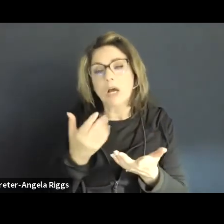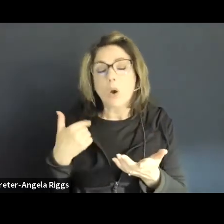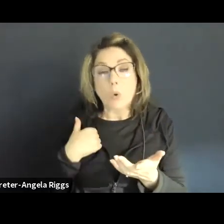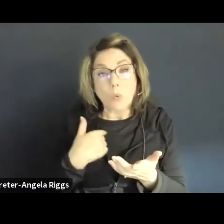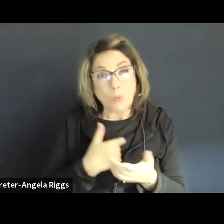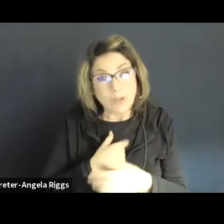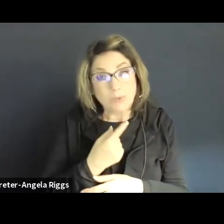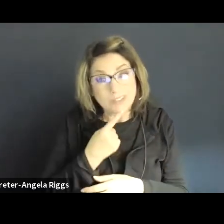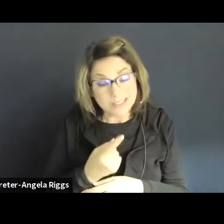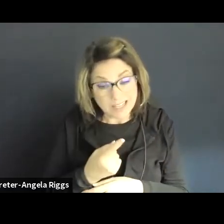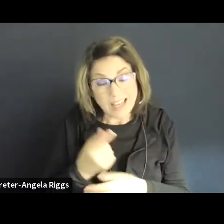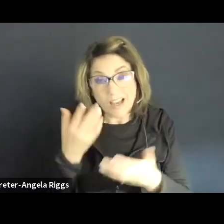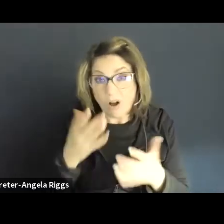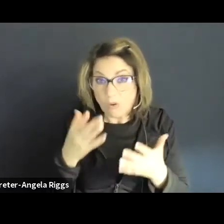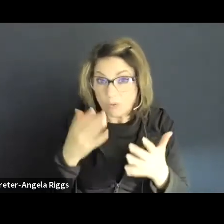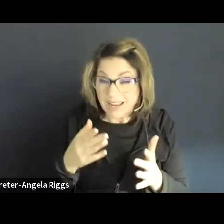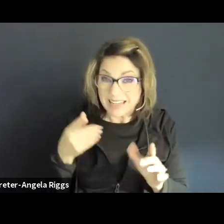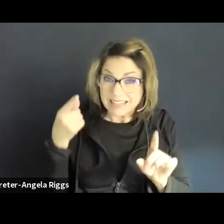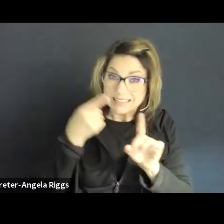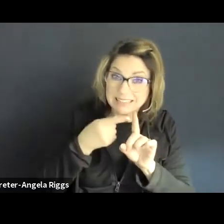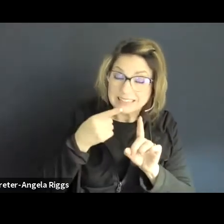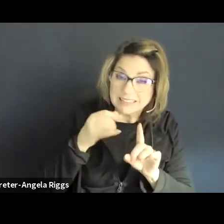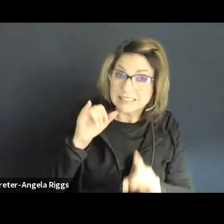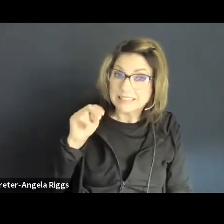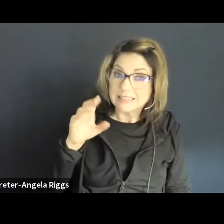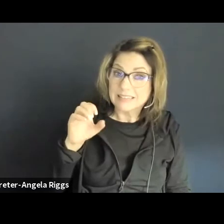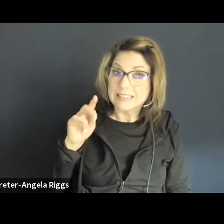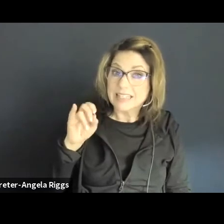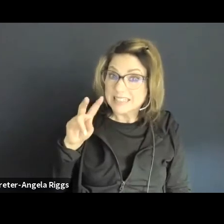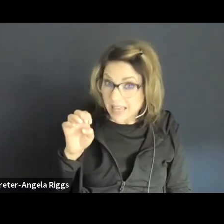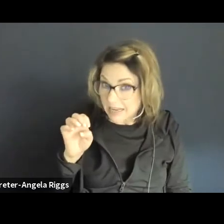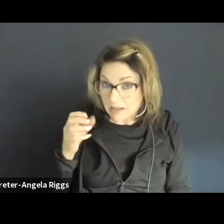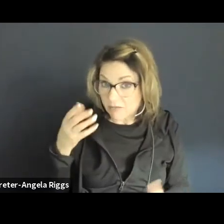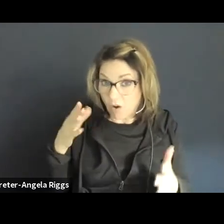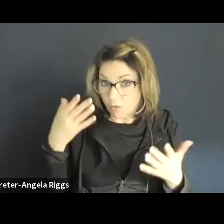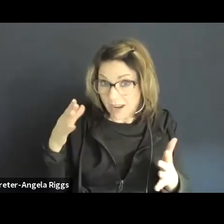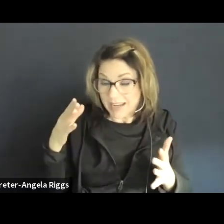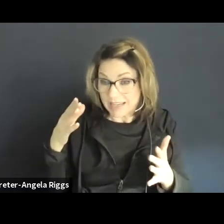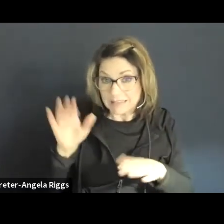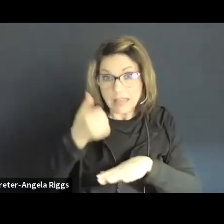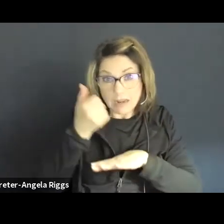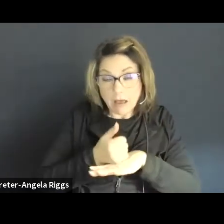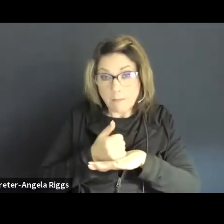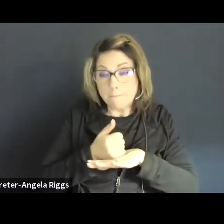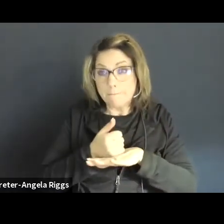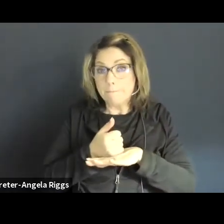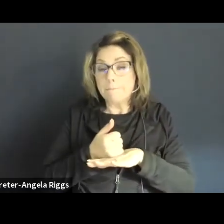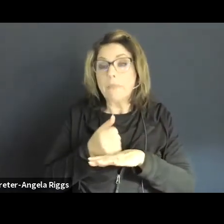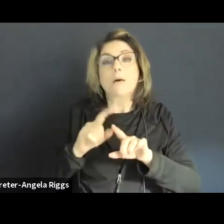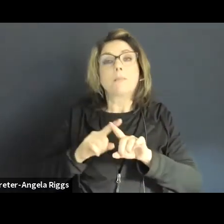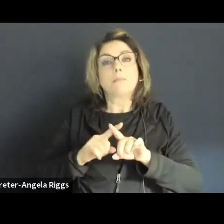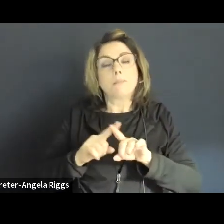already significant incentives in place, but there